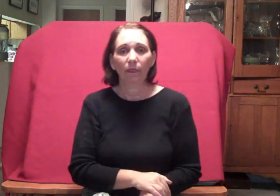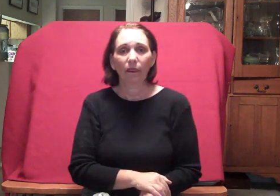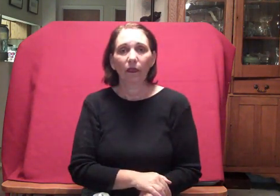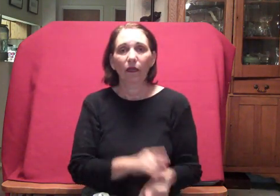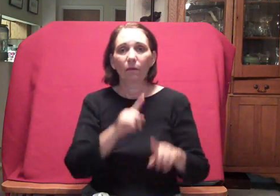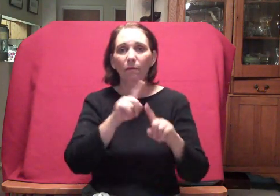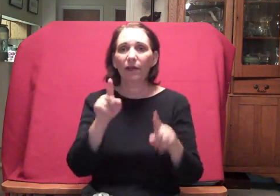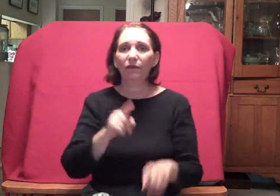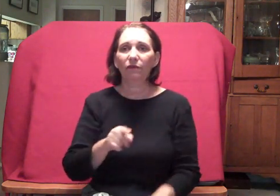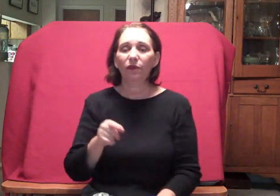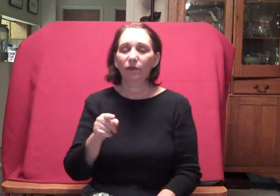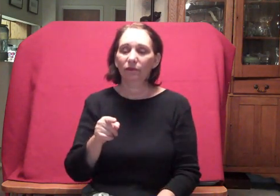But if